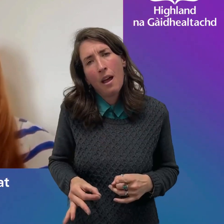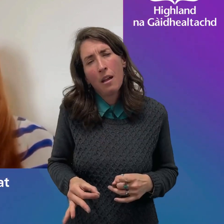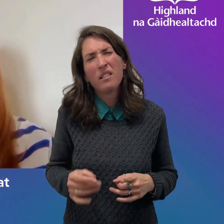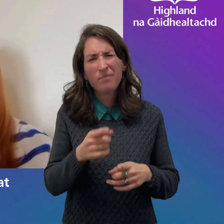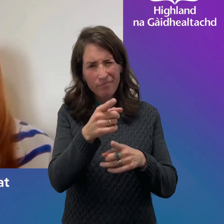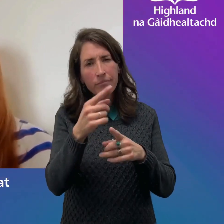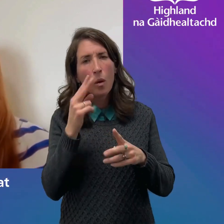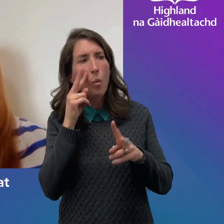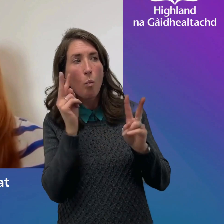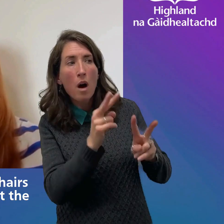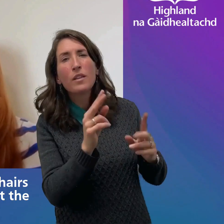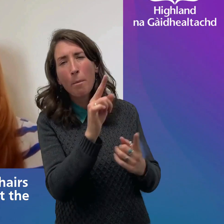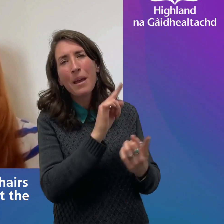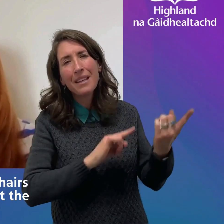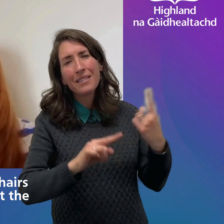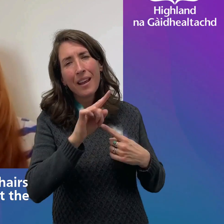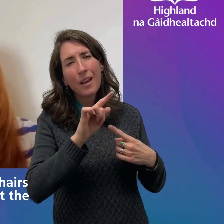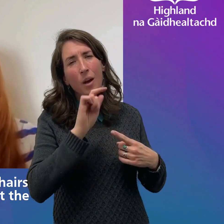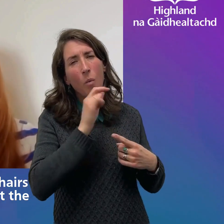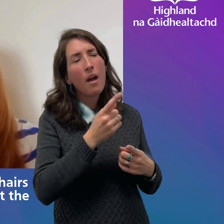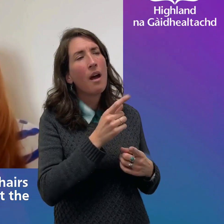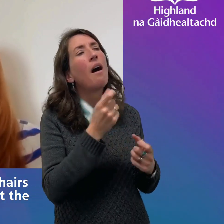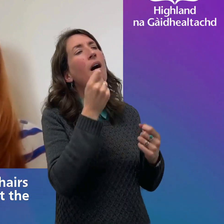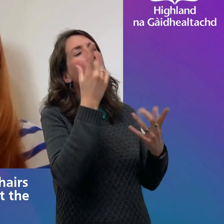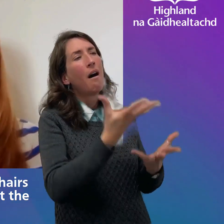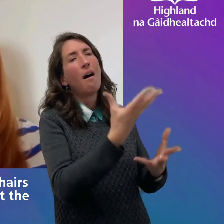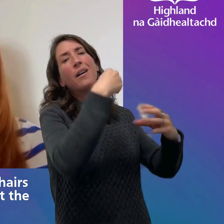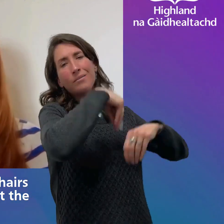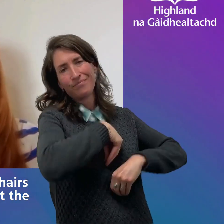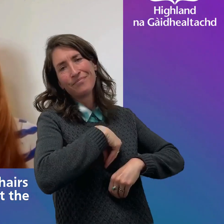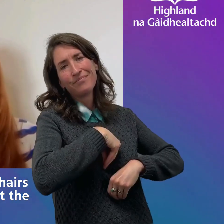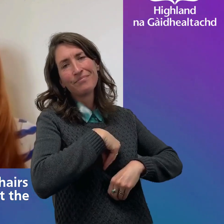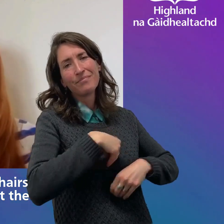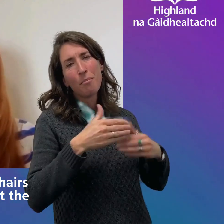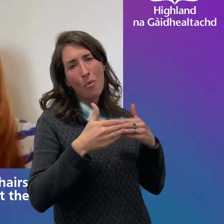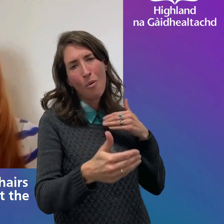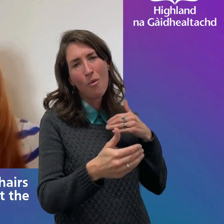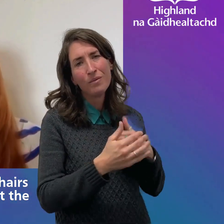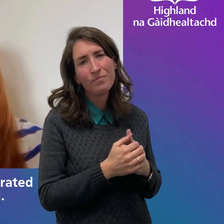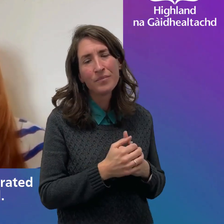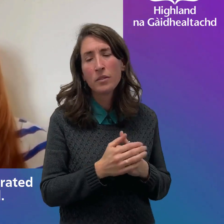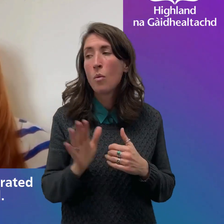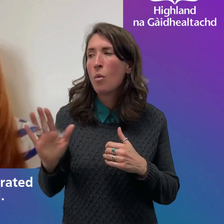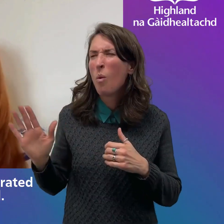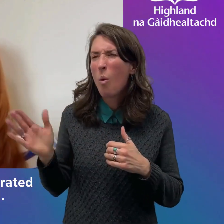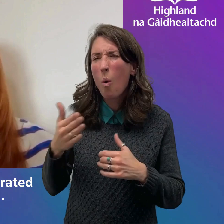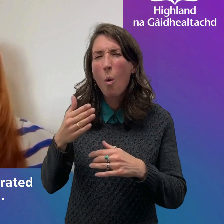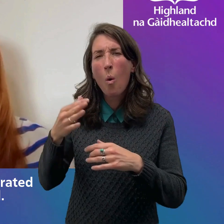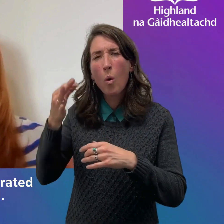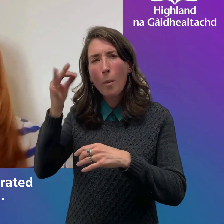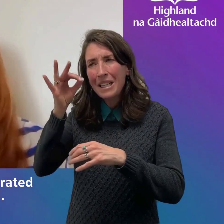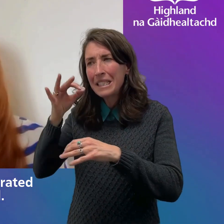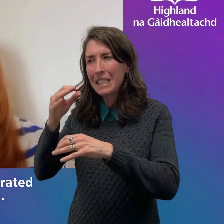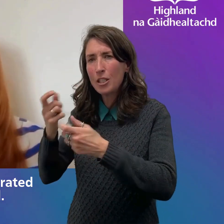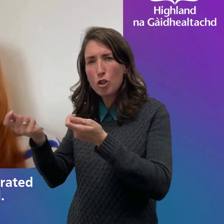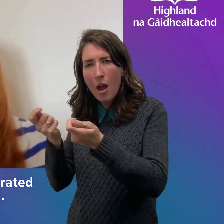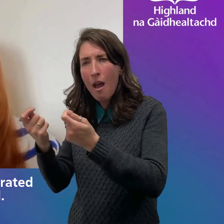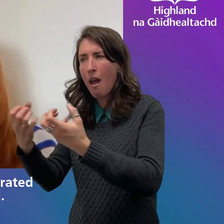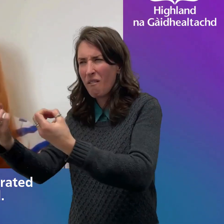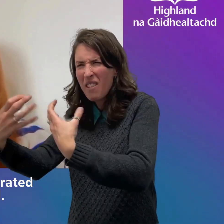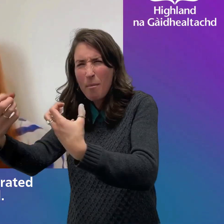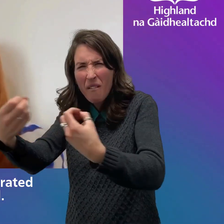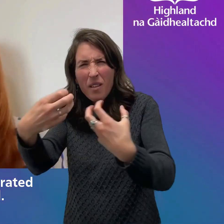that if you watch the meeting and because all of our committee chairs bring an update and we look at the minutes and then we look at a big integrated